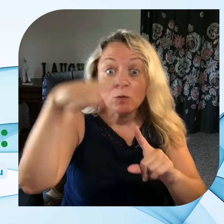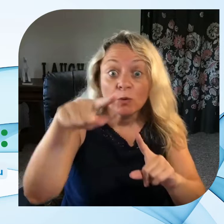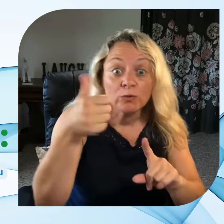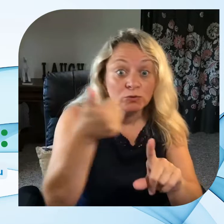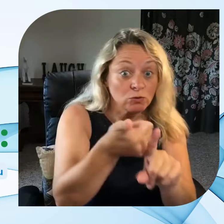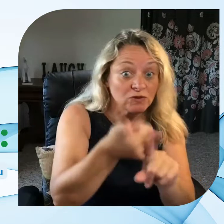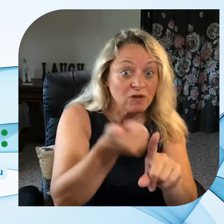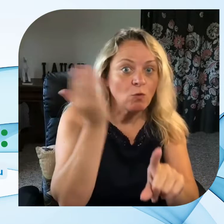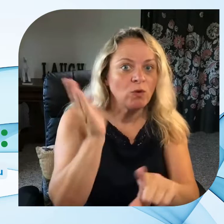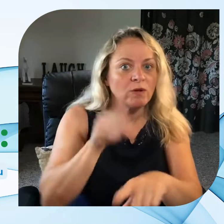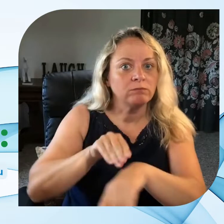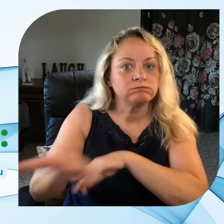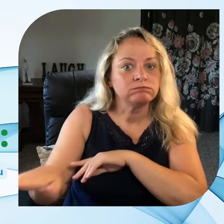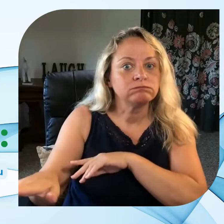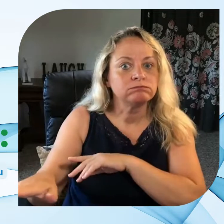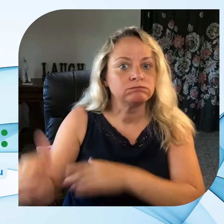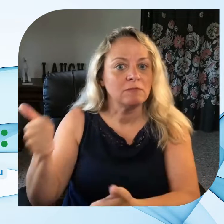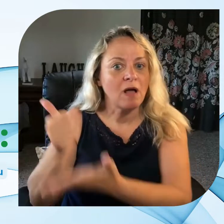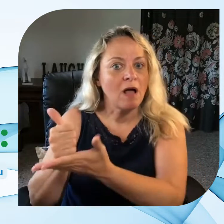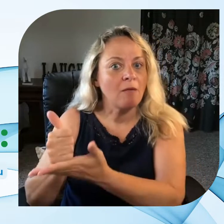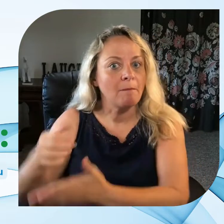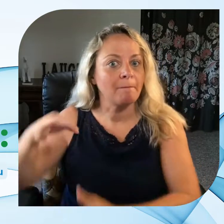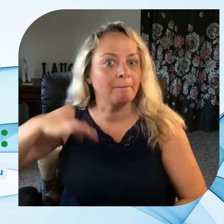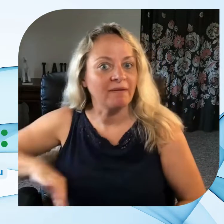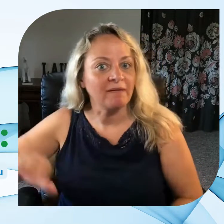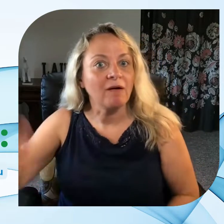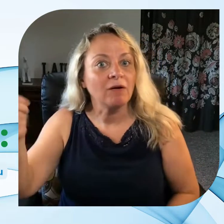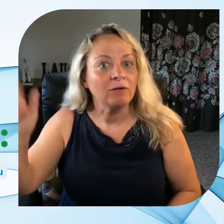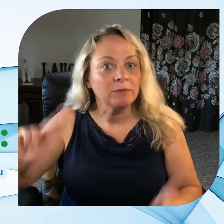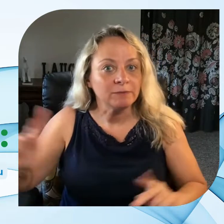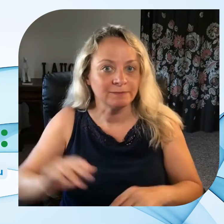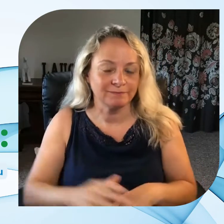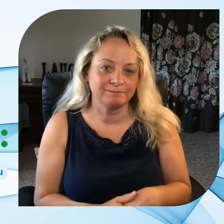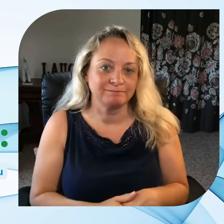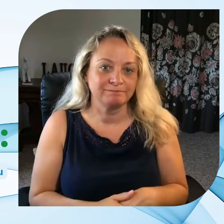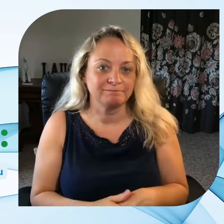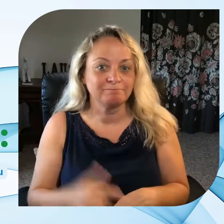I am Michelle Smiley with Now I See.